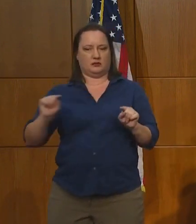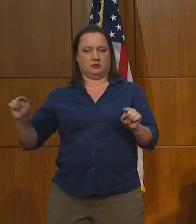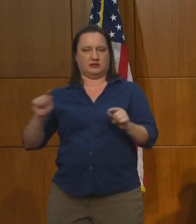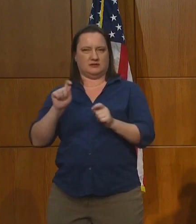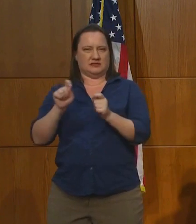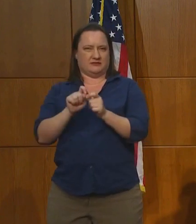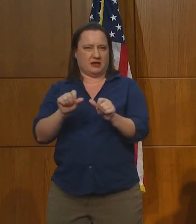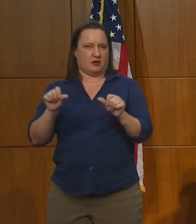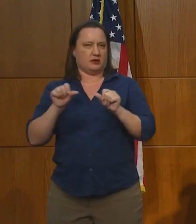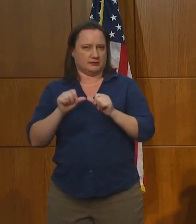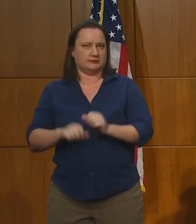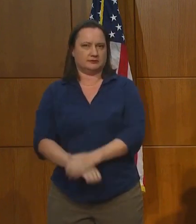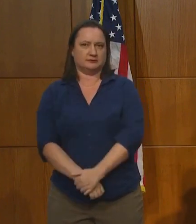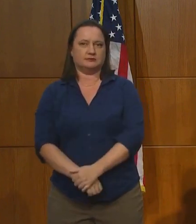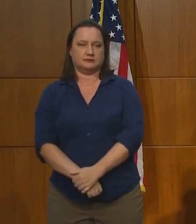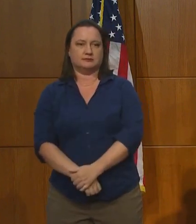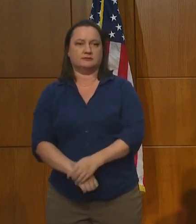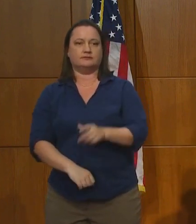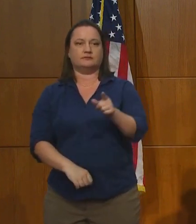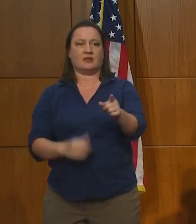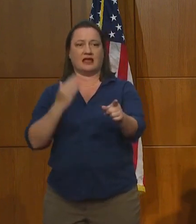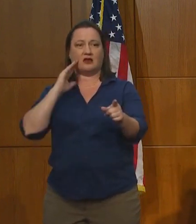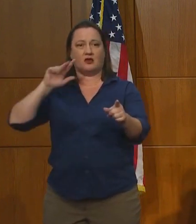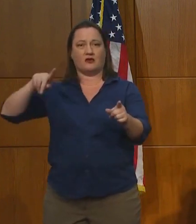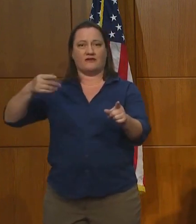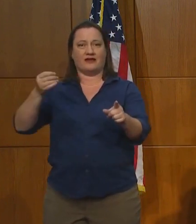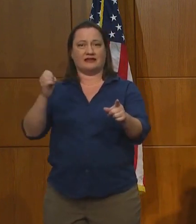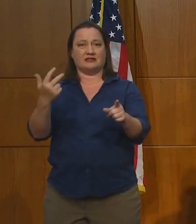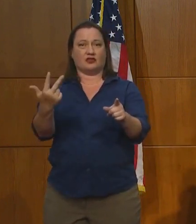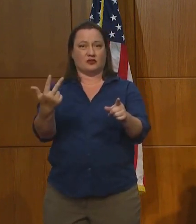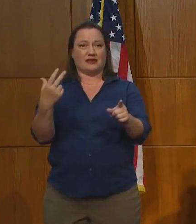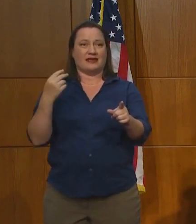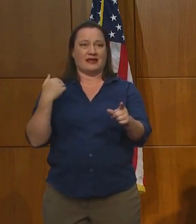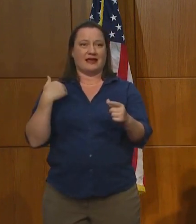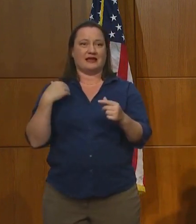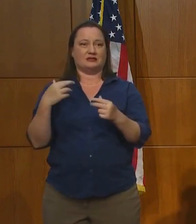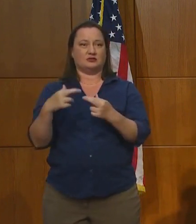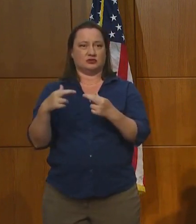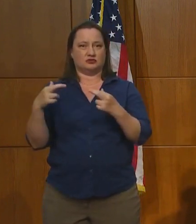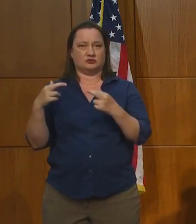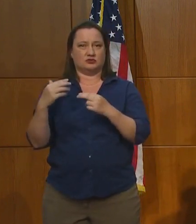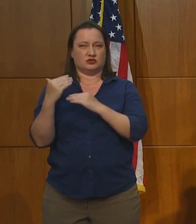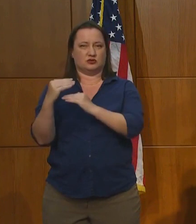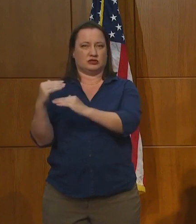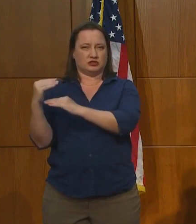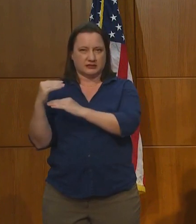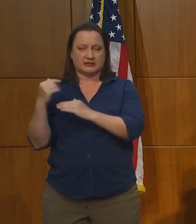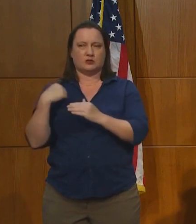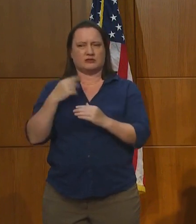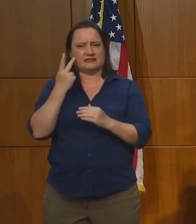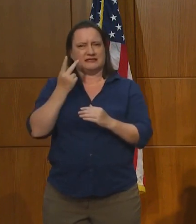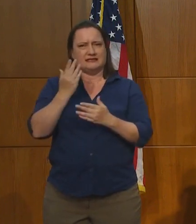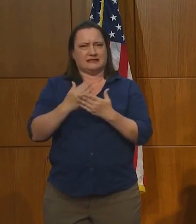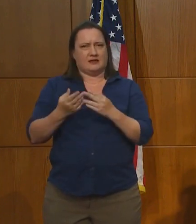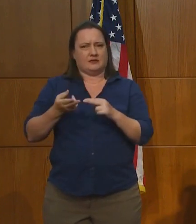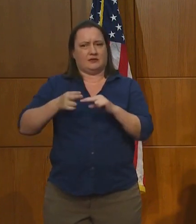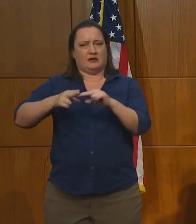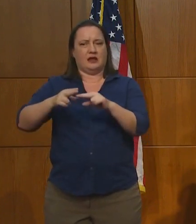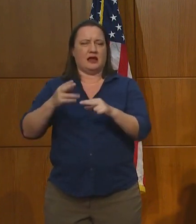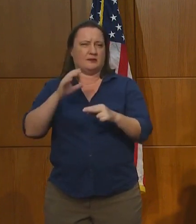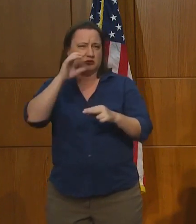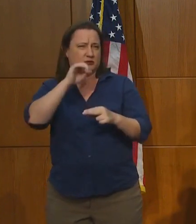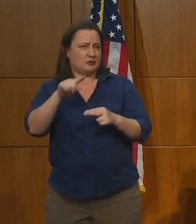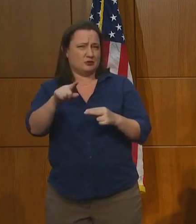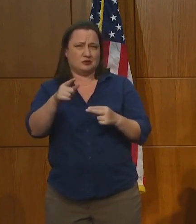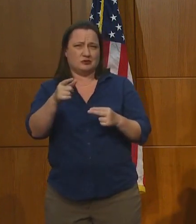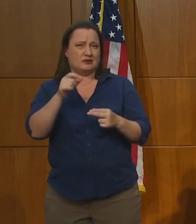restrictions, and I know that we're seeing this uptick, so I'm assuming you're not looking at doing a phase 4 or something beyond that. But 2 Virginians may be wondering what the